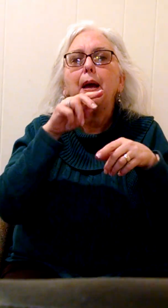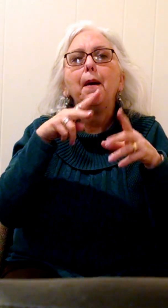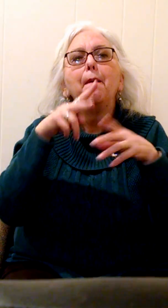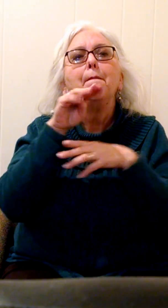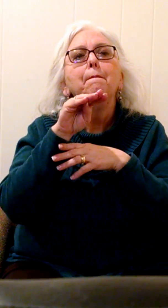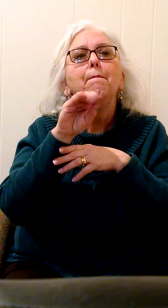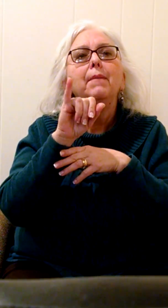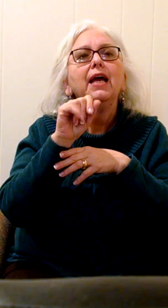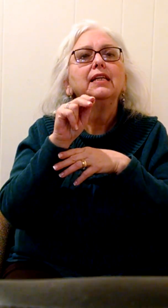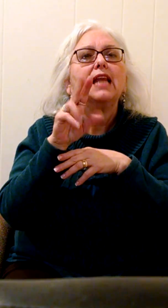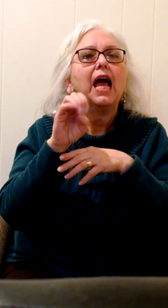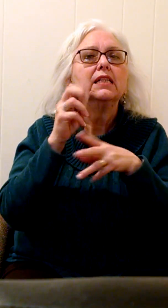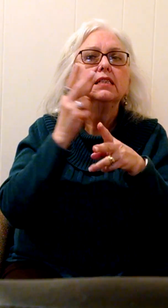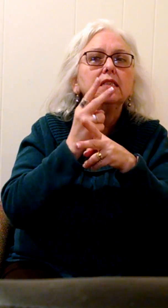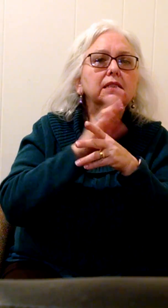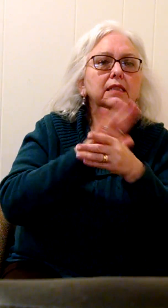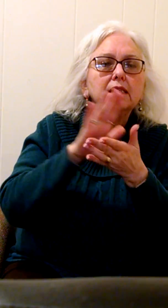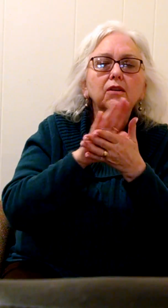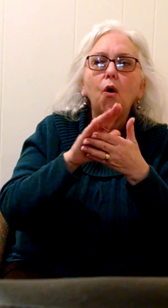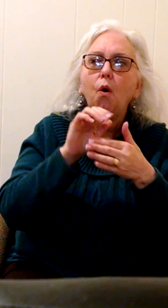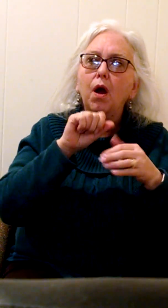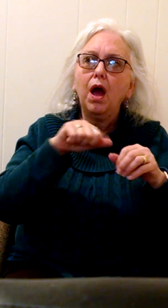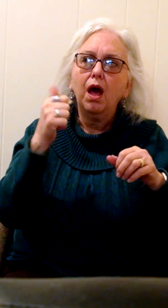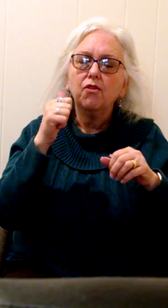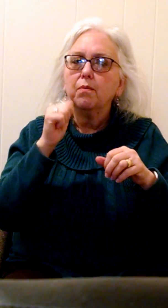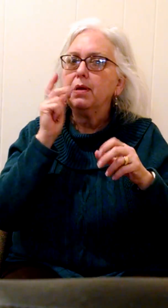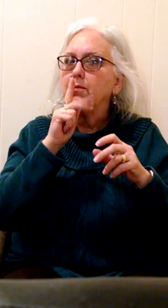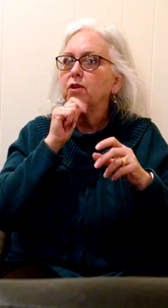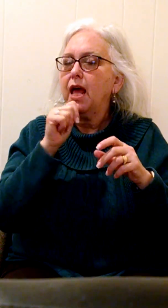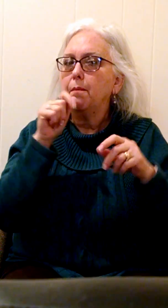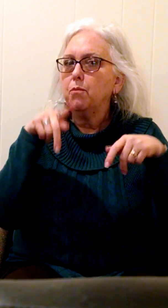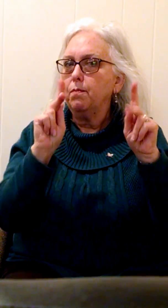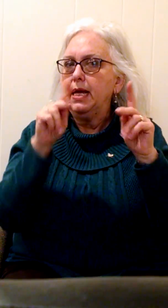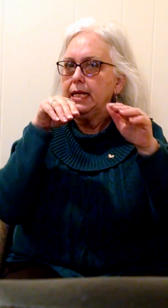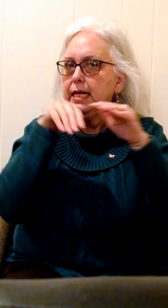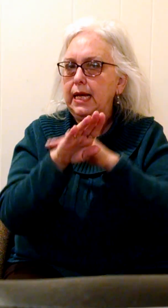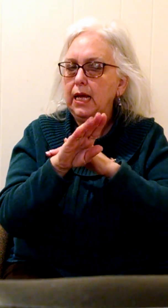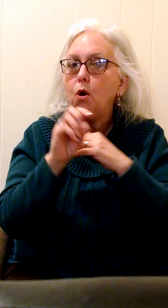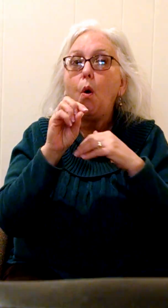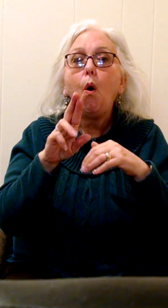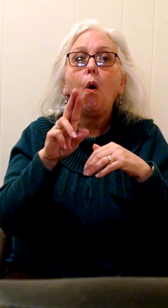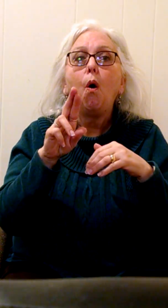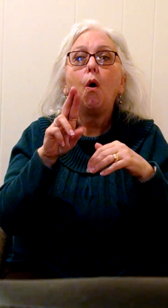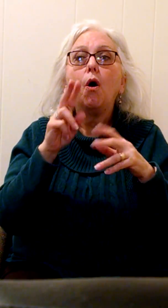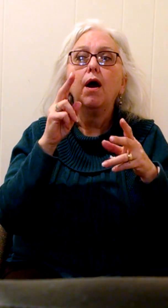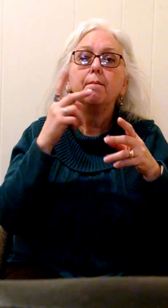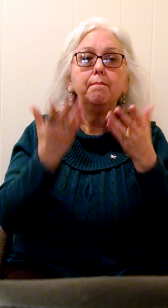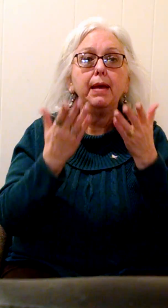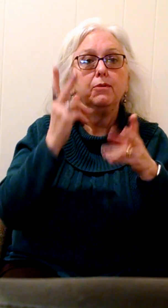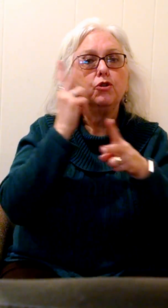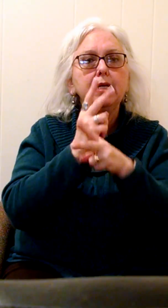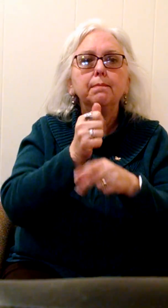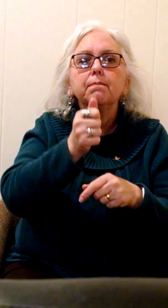to unauthorized parties, and or to keep confidential information safe.